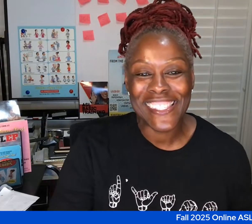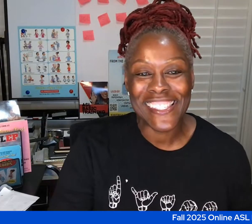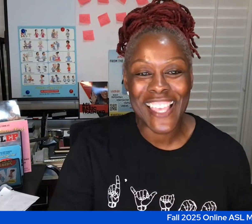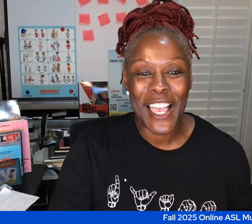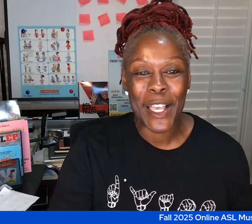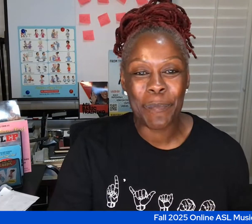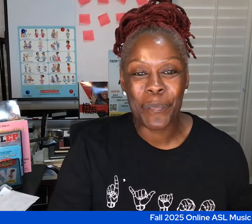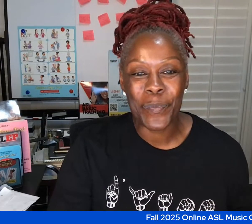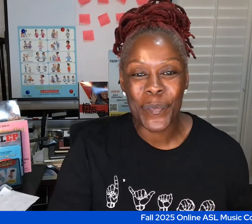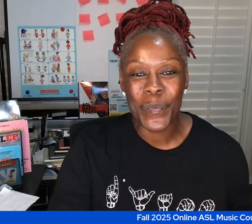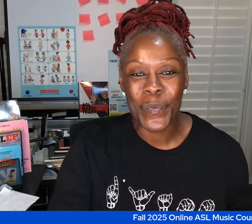is